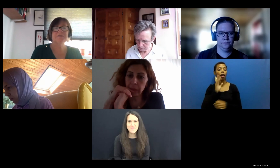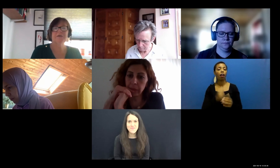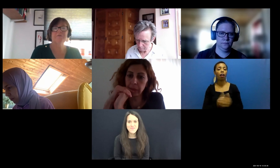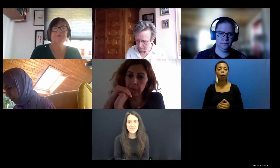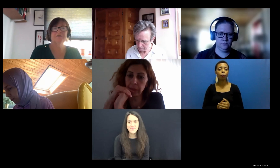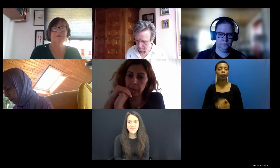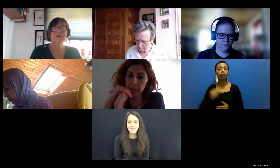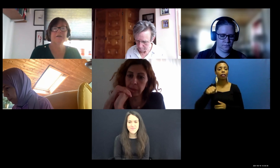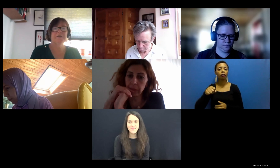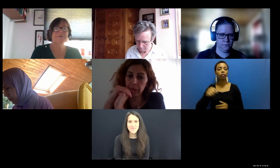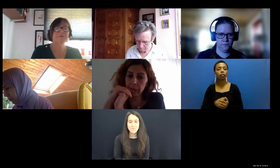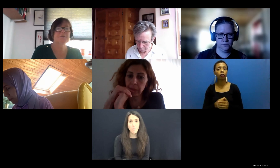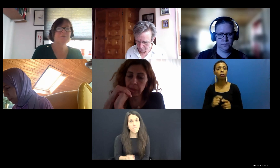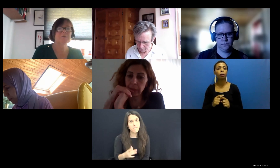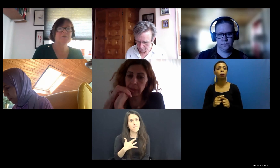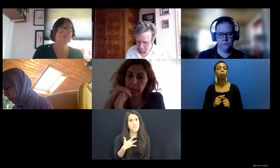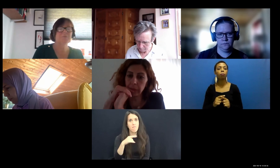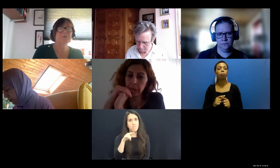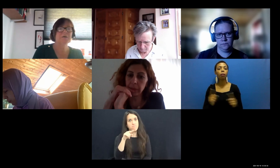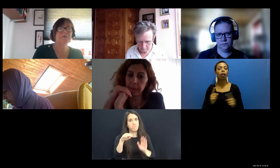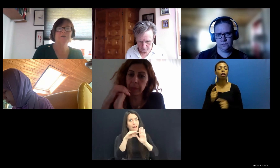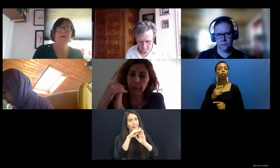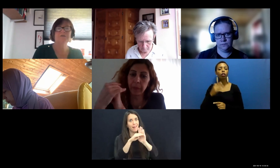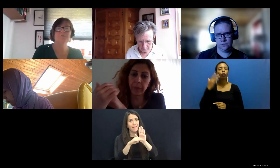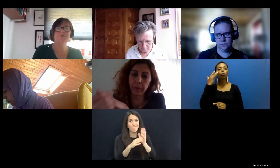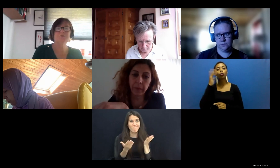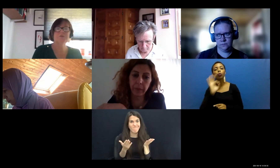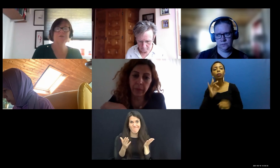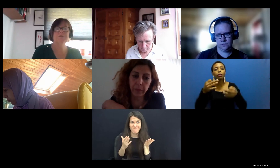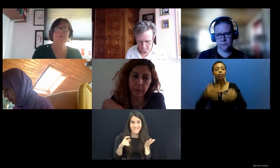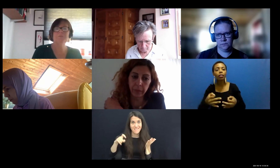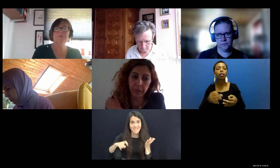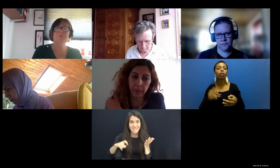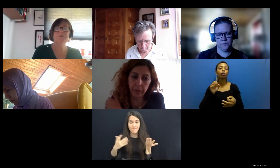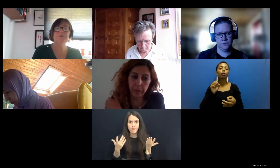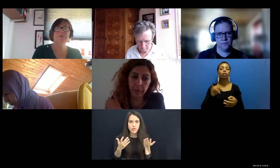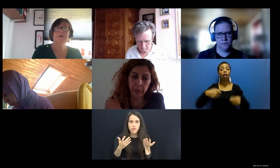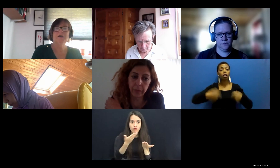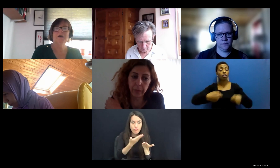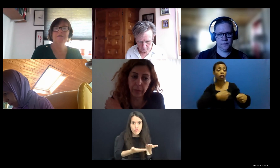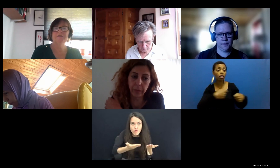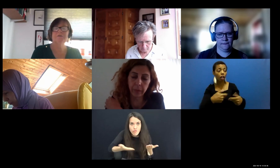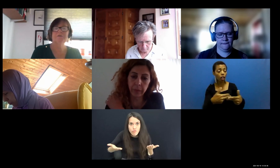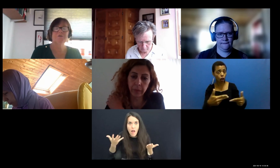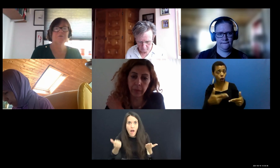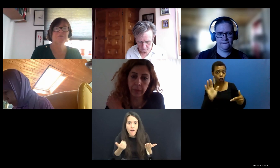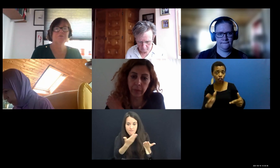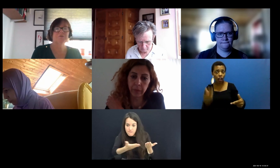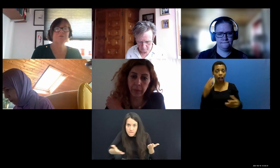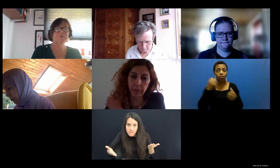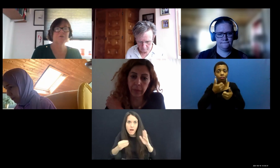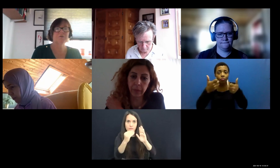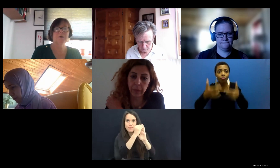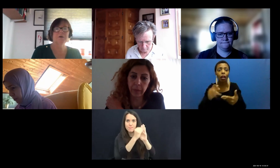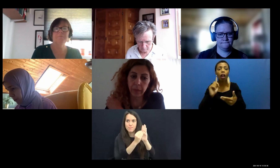it does sound clearly it's something that needs to be done, and some resources need to be put to it, and the continuing